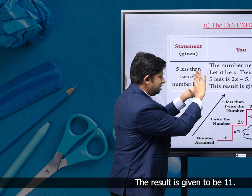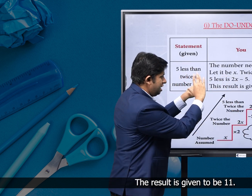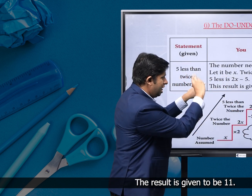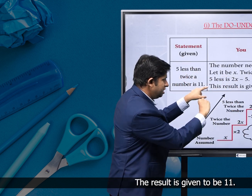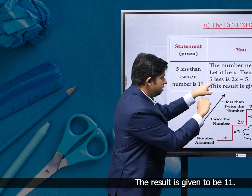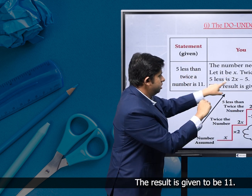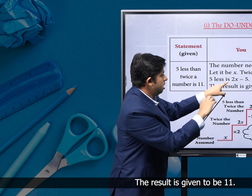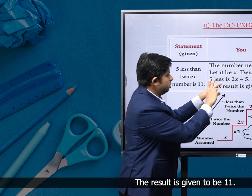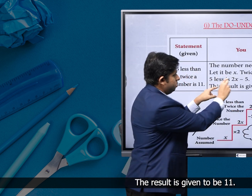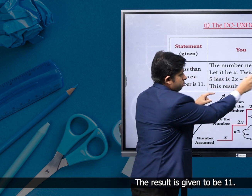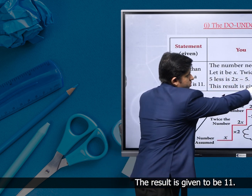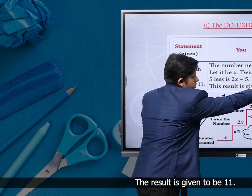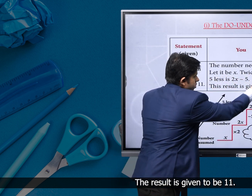result is given to be 11.